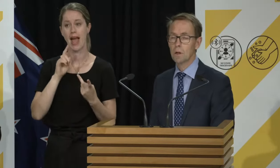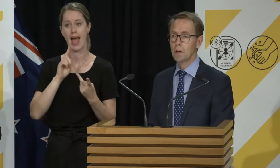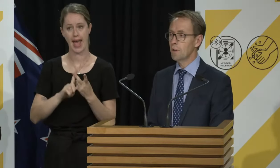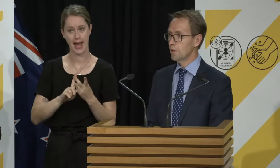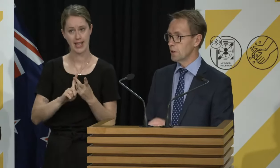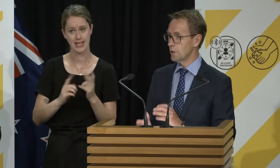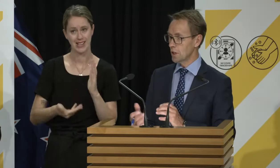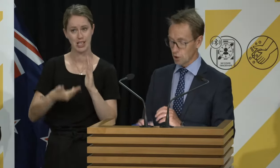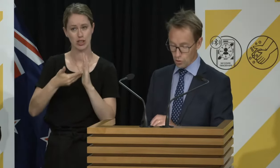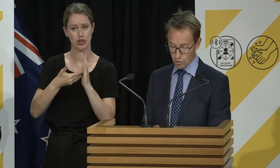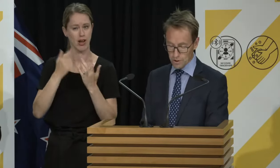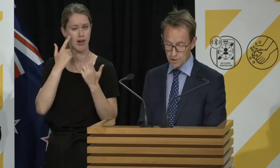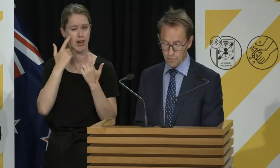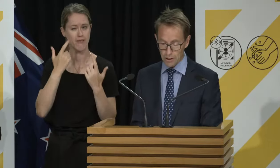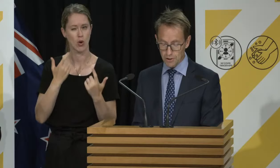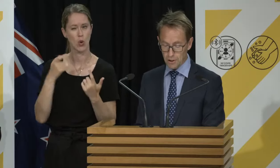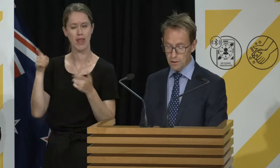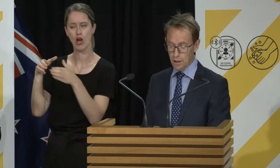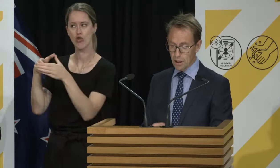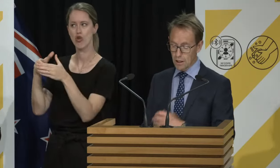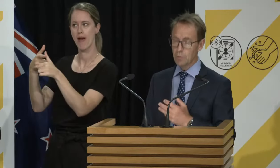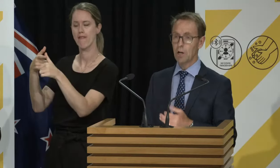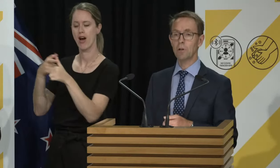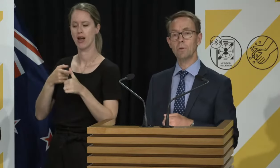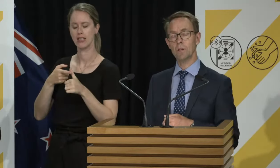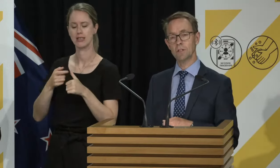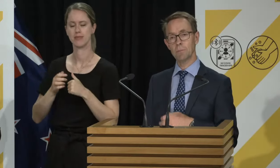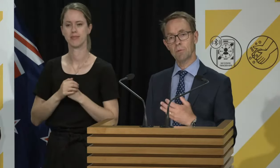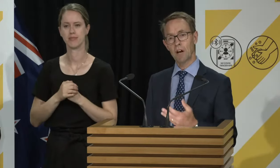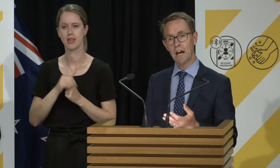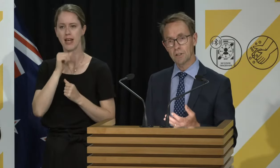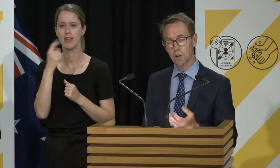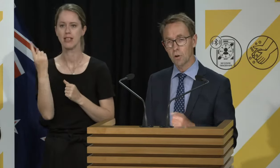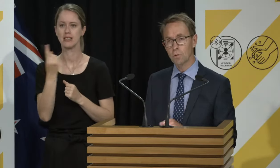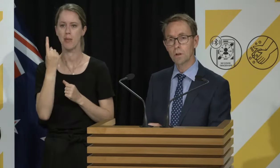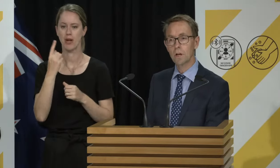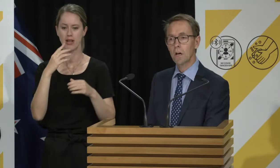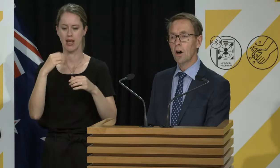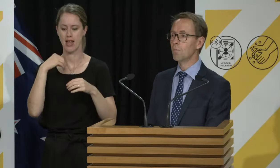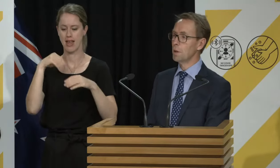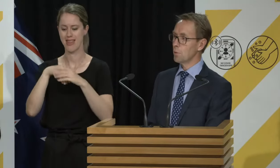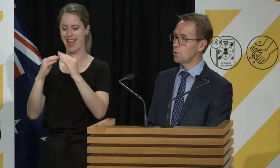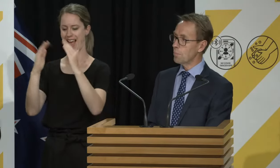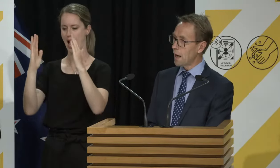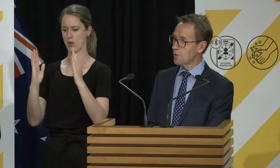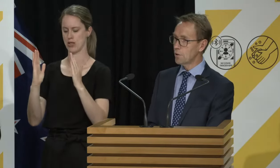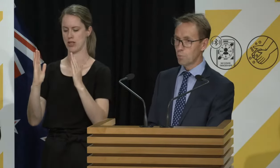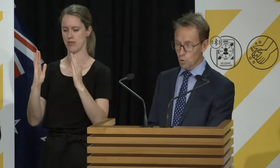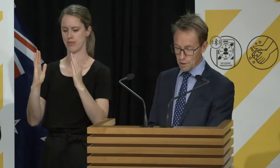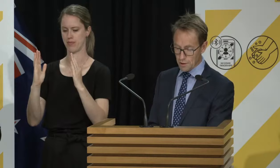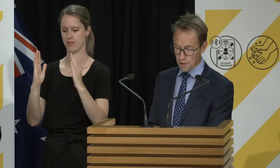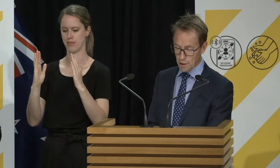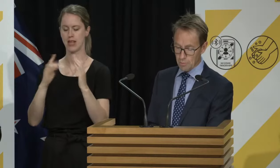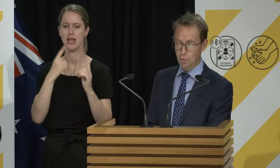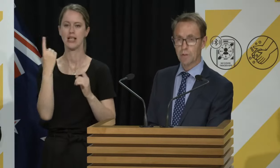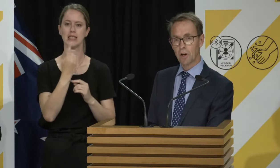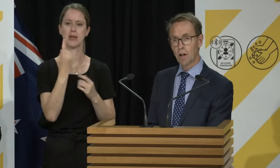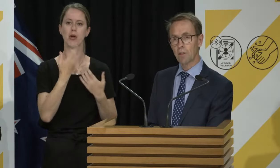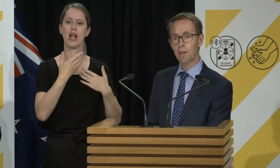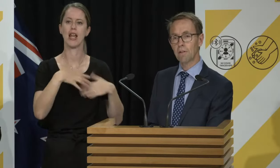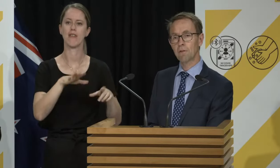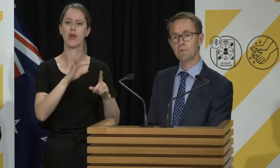precaution, the technical group has advised that anyone who is a member of a household of people who departed the Pullman